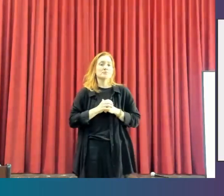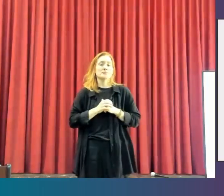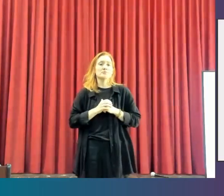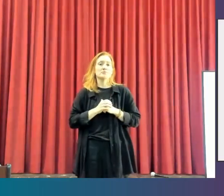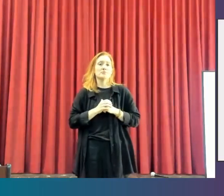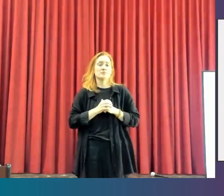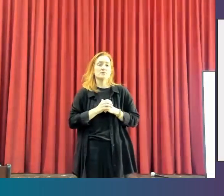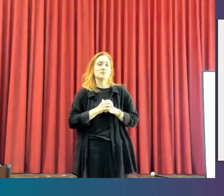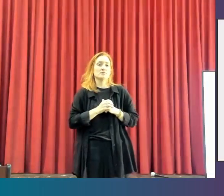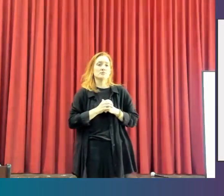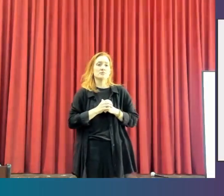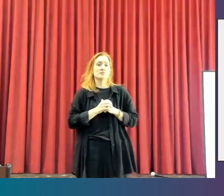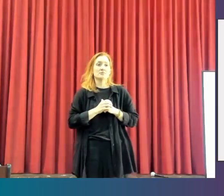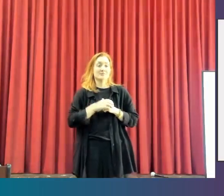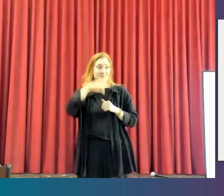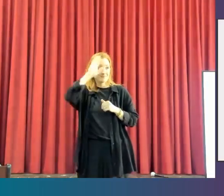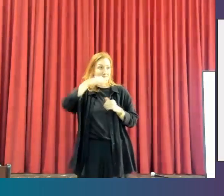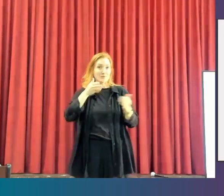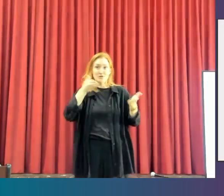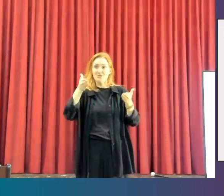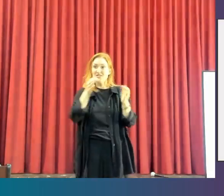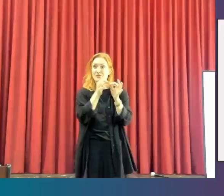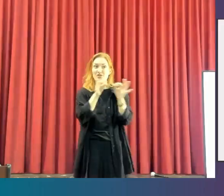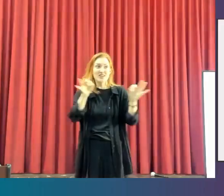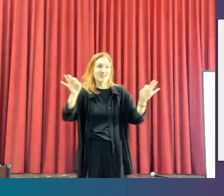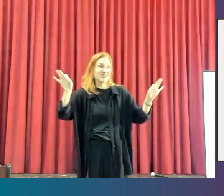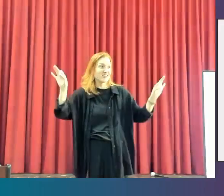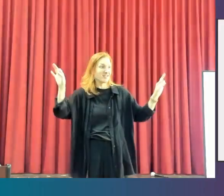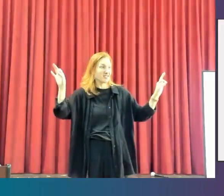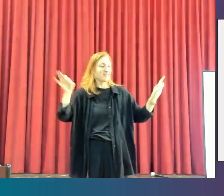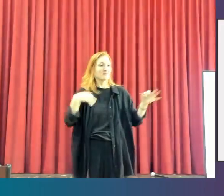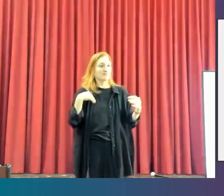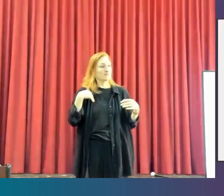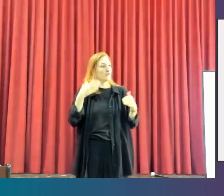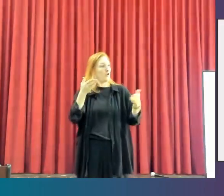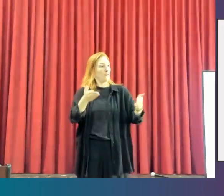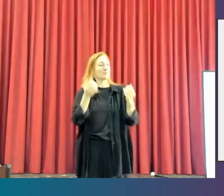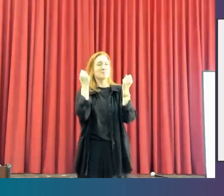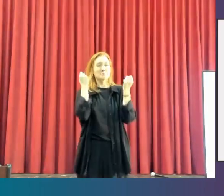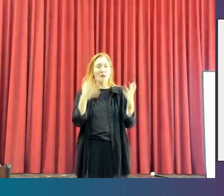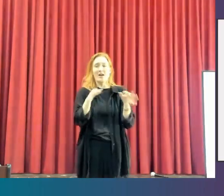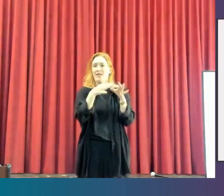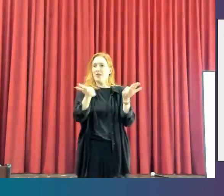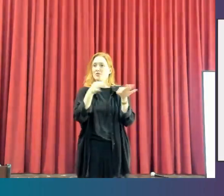And our services are free and available in many different languages.